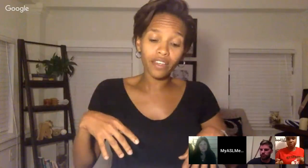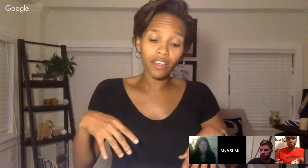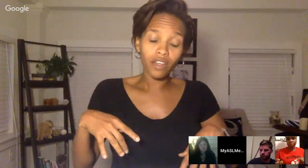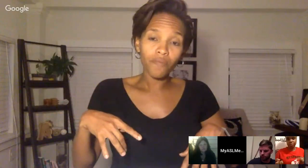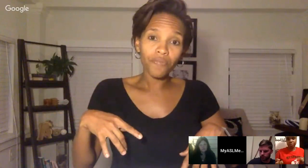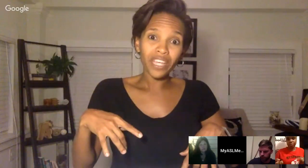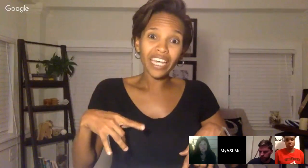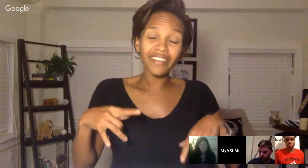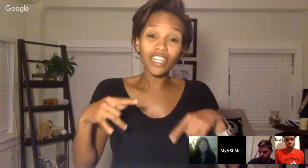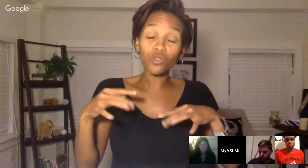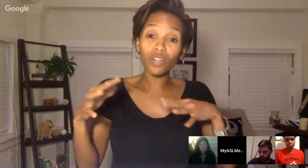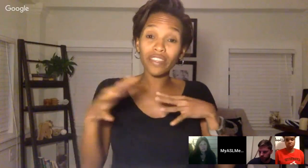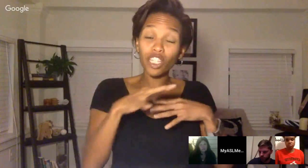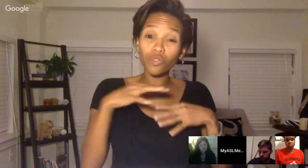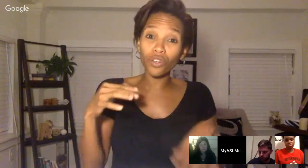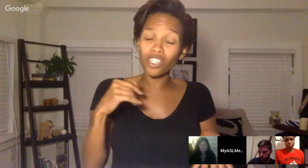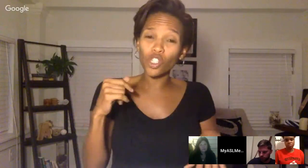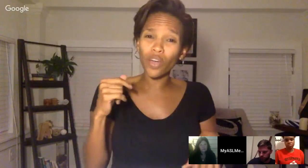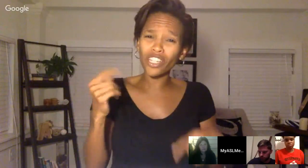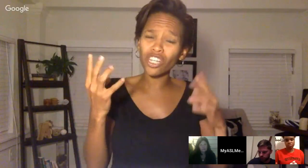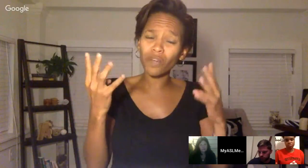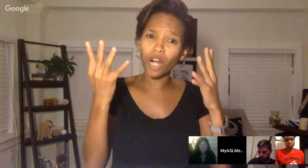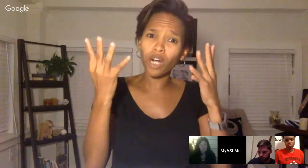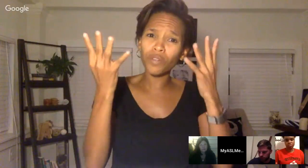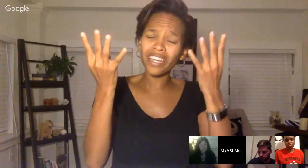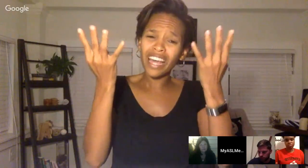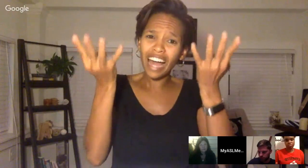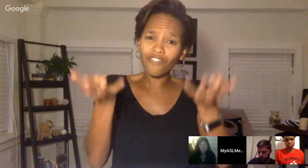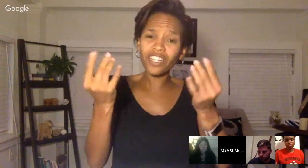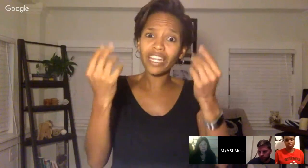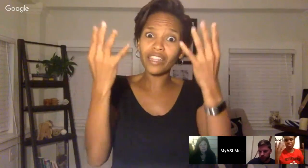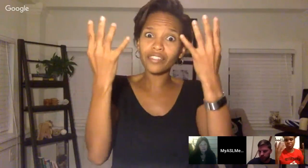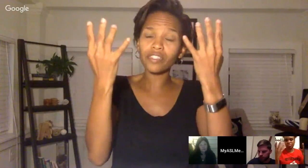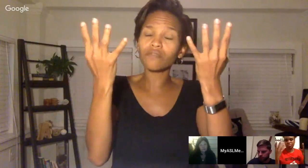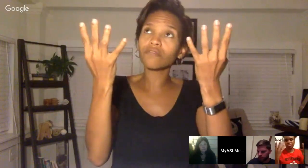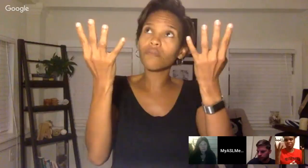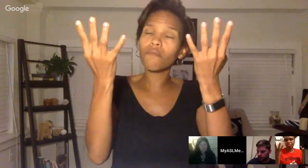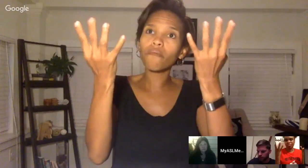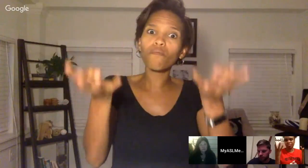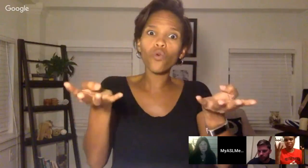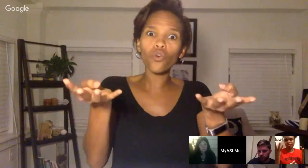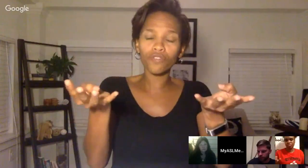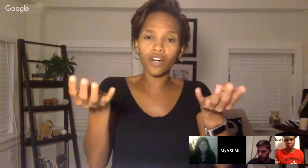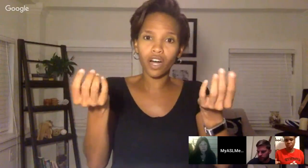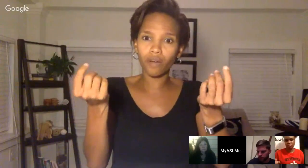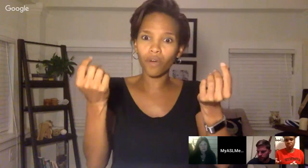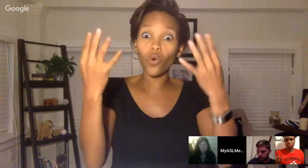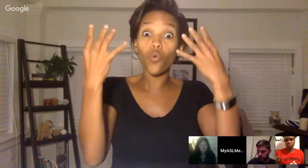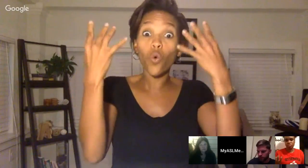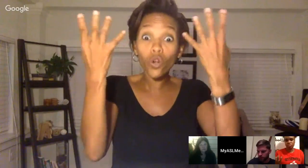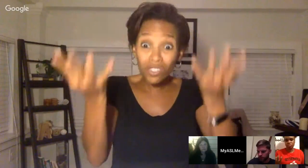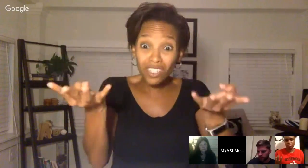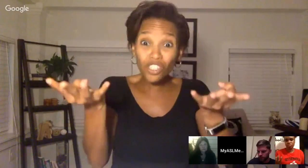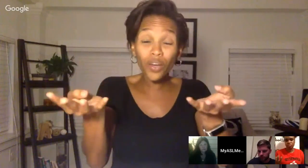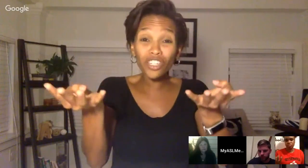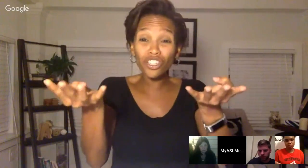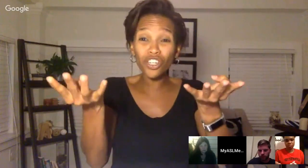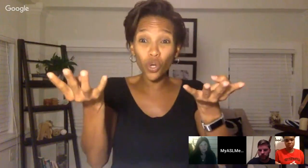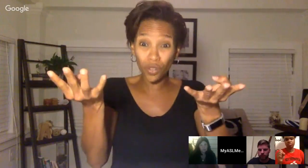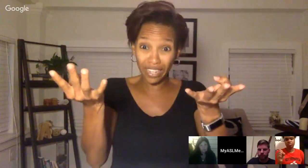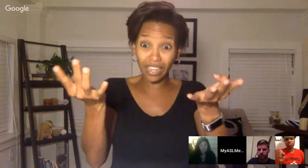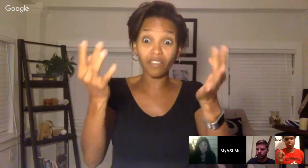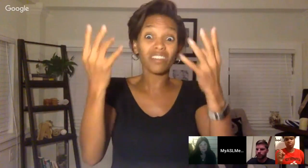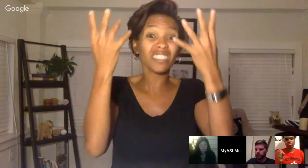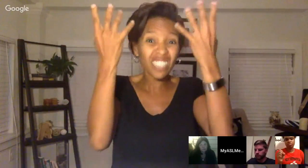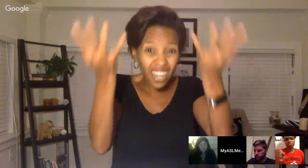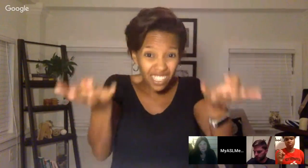like in this real situation, I feel like this is more of a war situation,